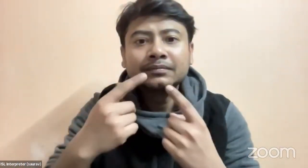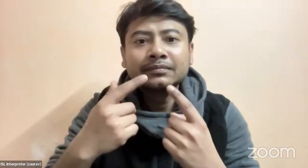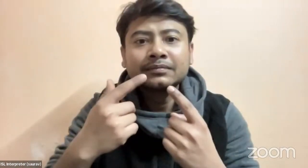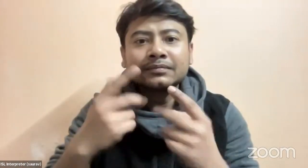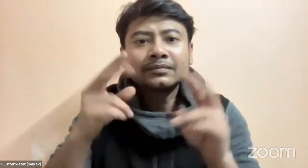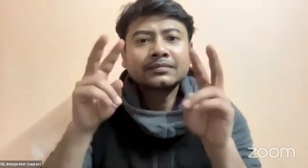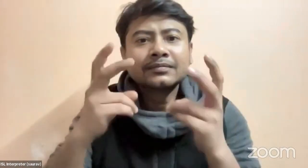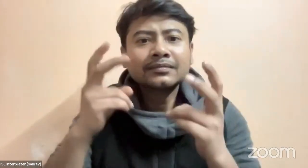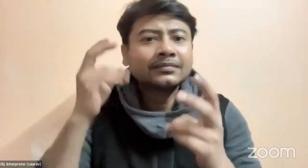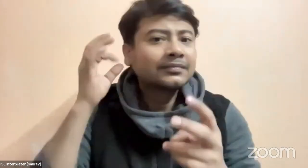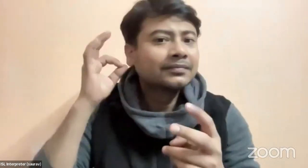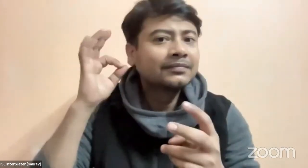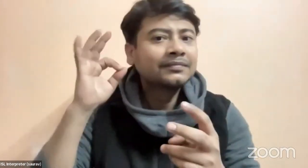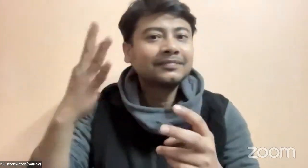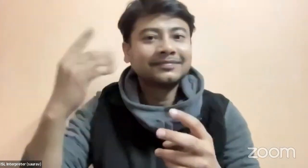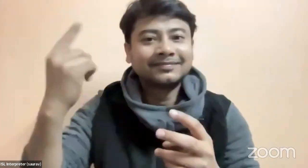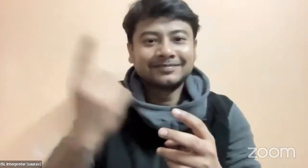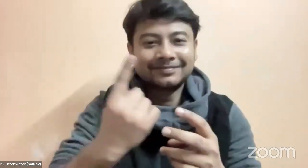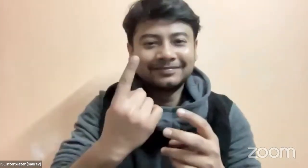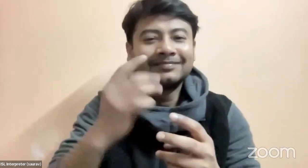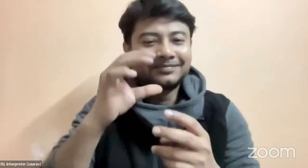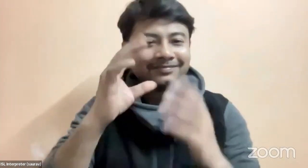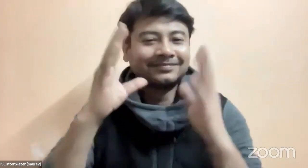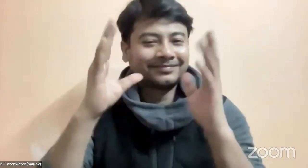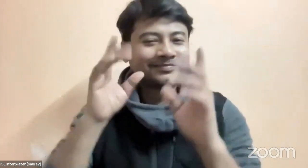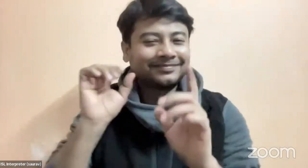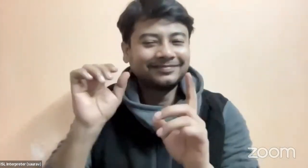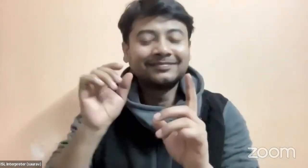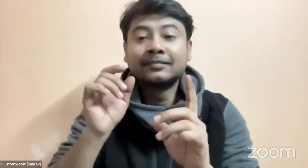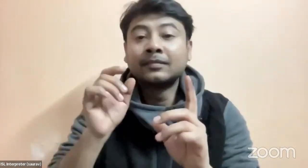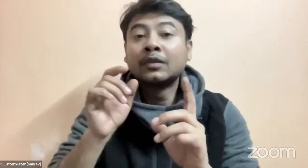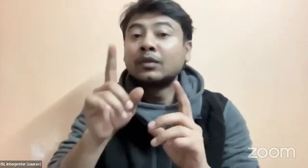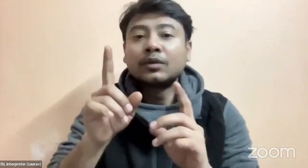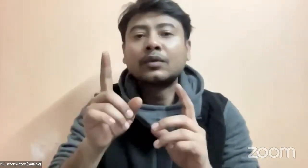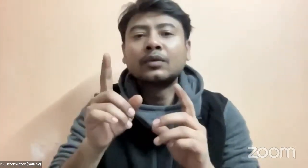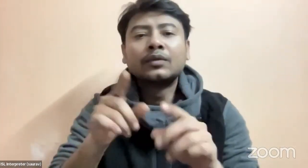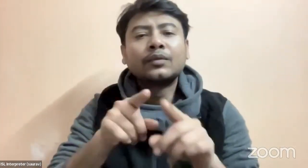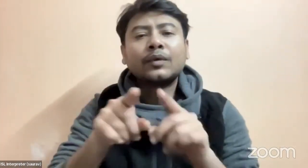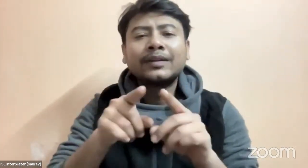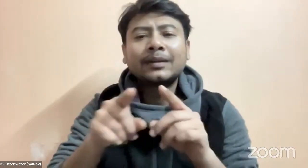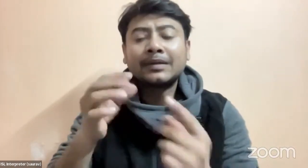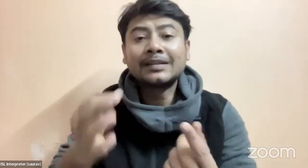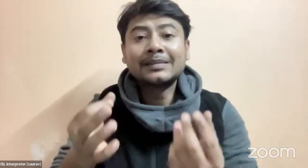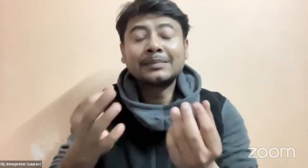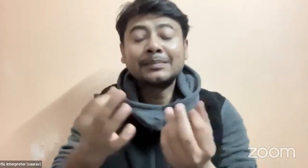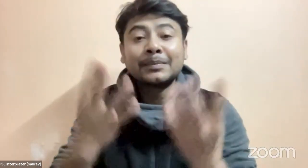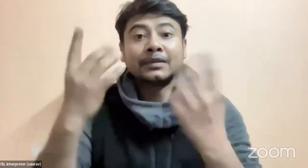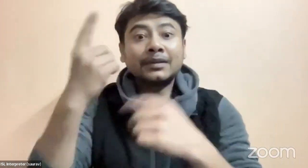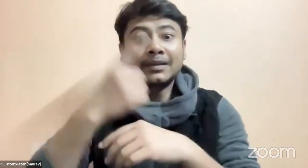day, if it was 100, if it was 1, today we are going to get 100 times benefit.